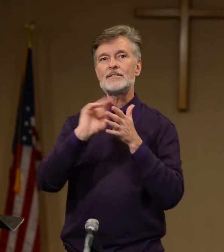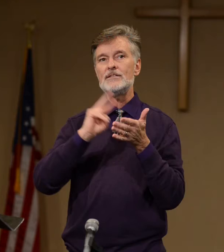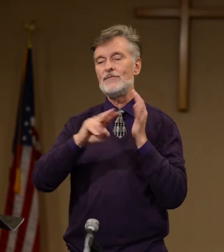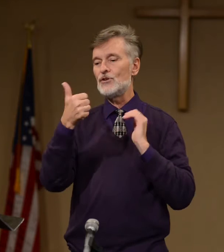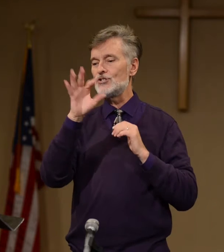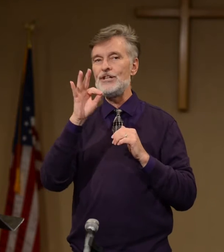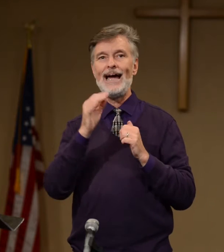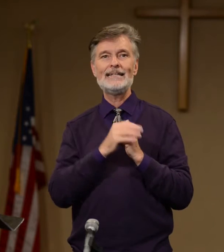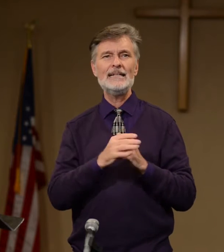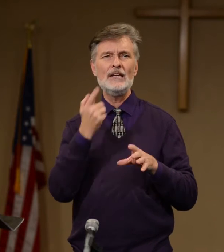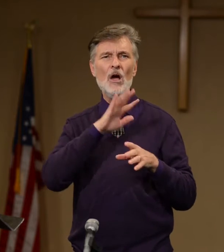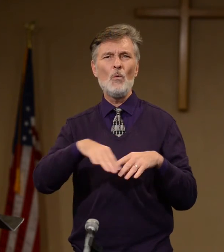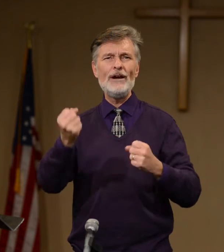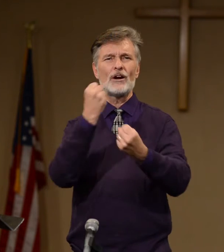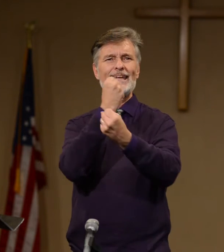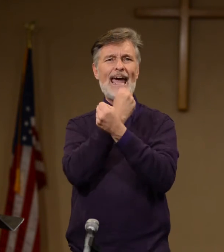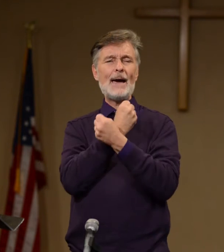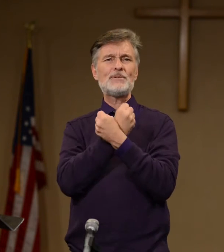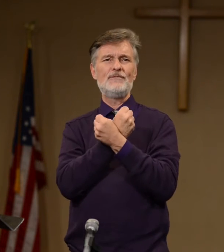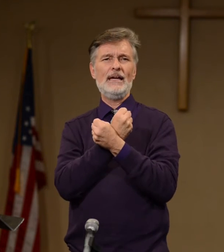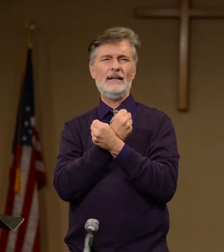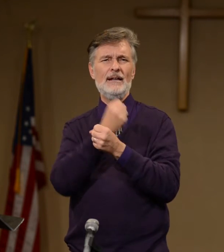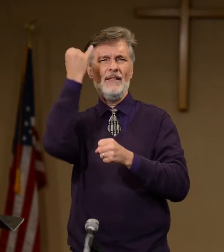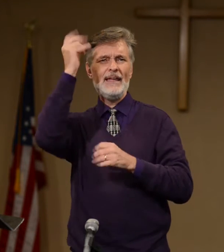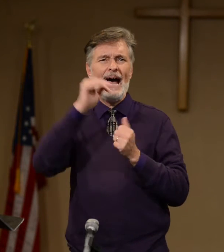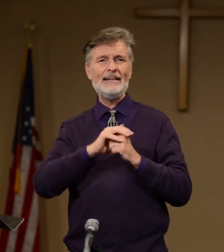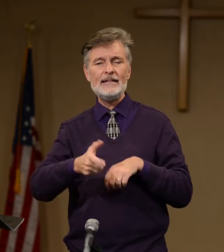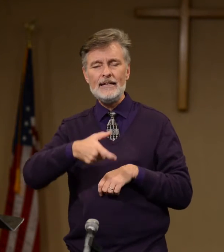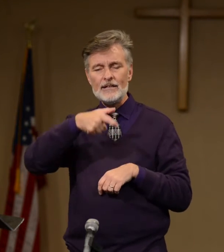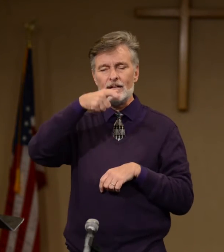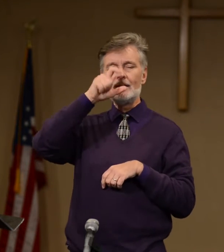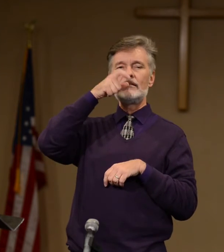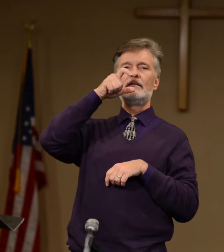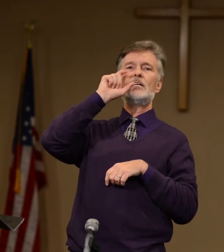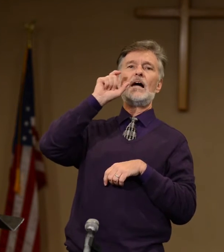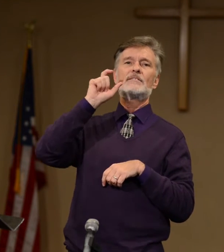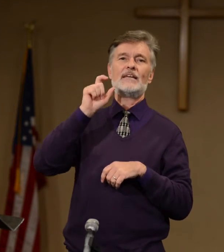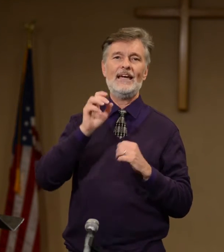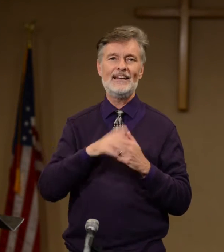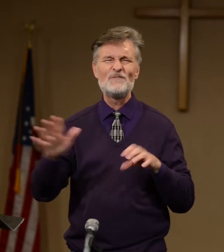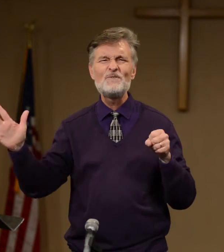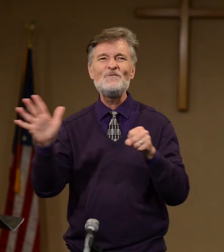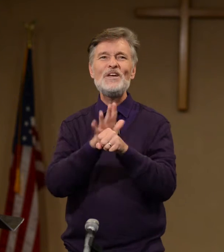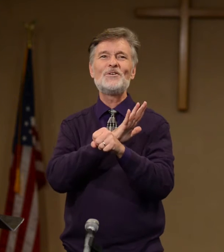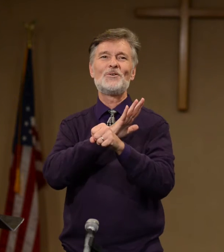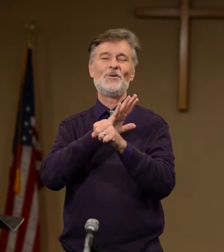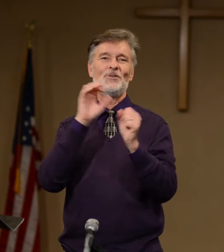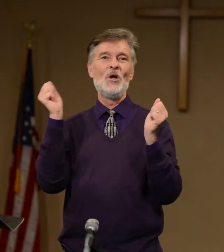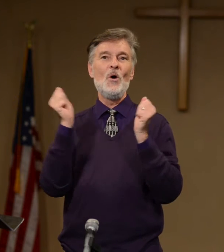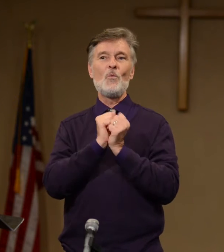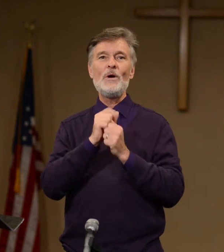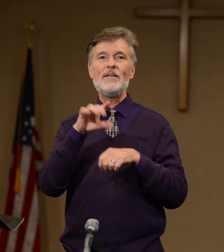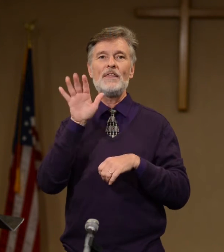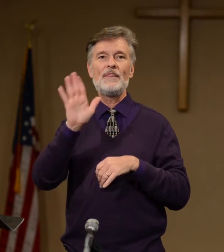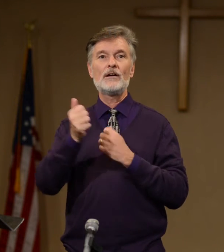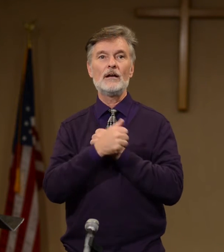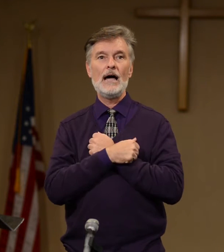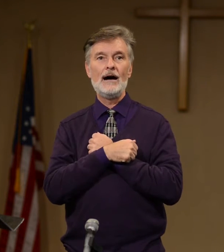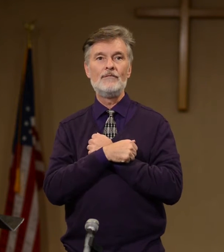says in verse 19, we are captivated. The idea here is intoxicated, filled with their love.